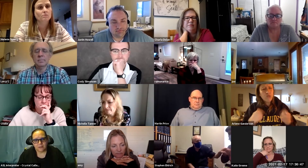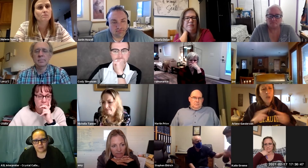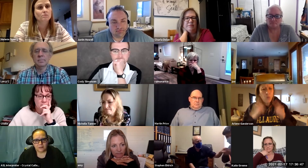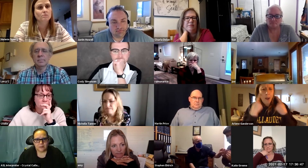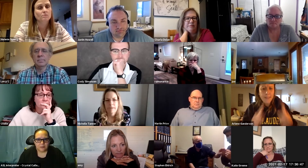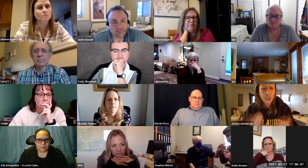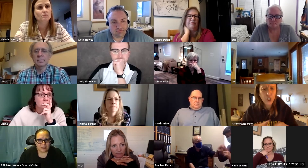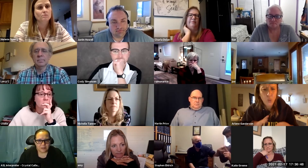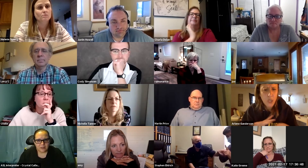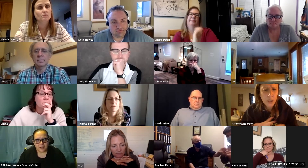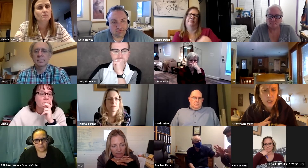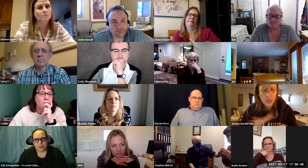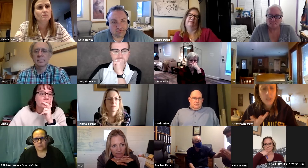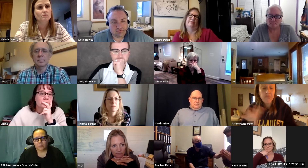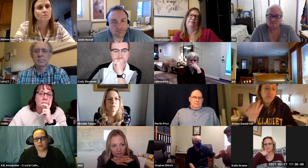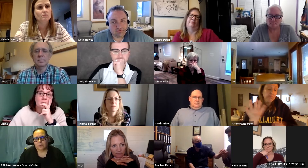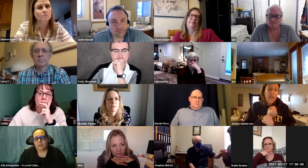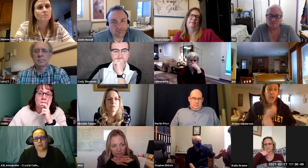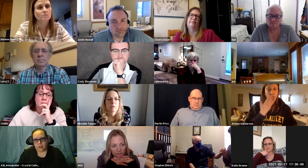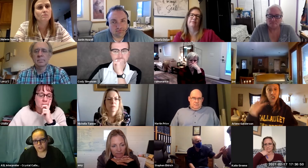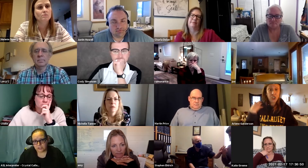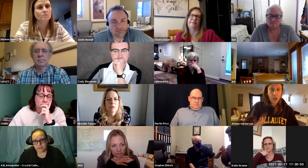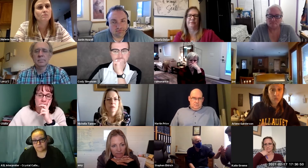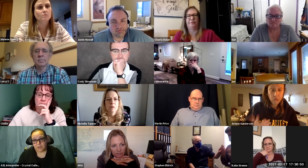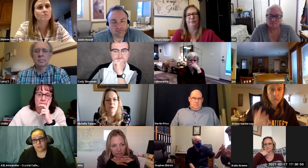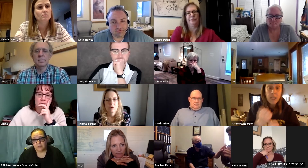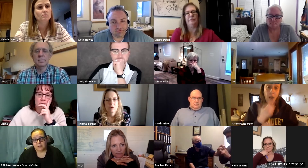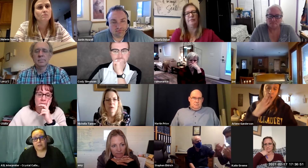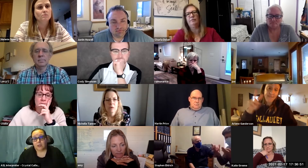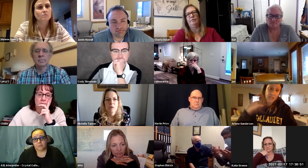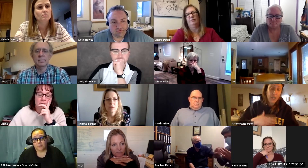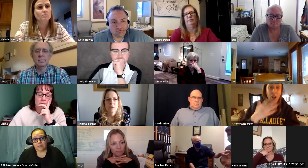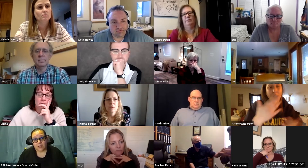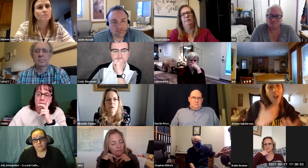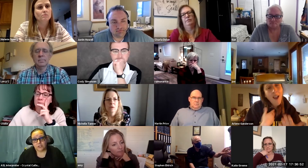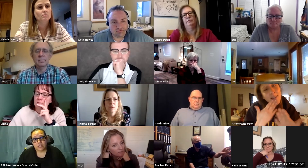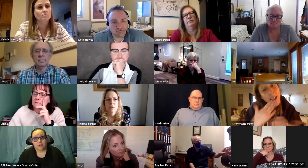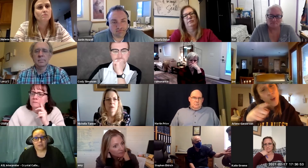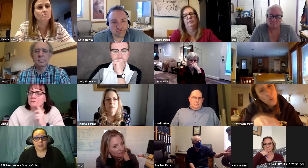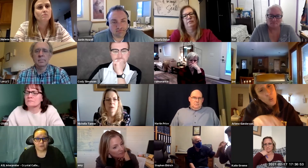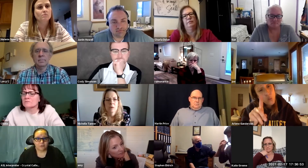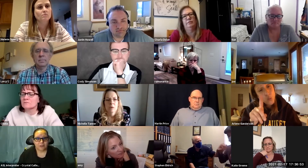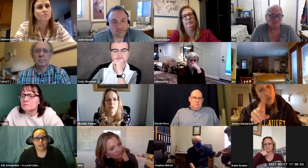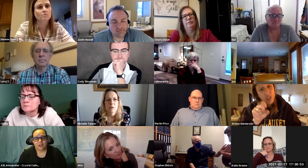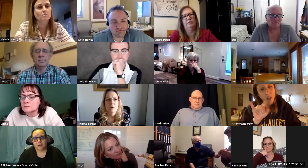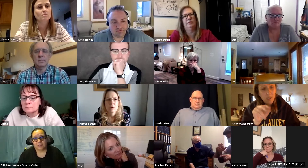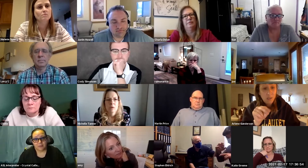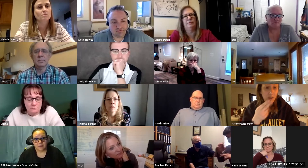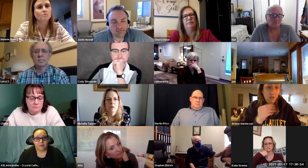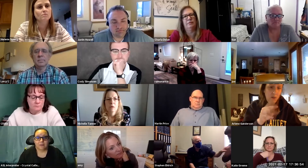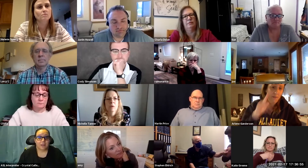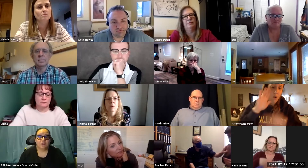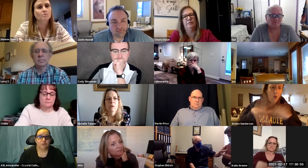that, you know, meeting every month, what are we accomplishing? That's fine. If we have a good chair, we have a good vice chair. I